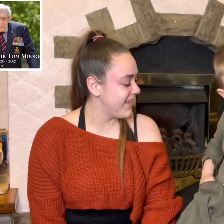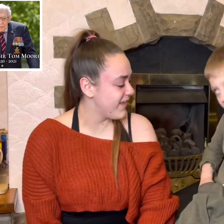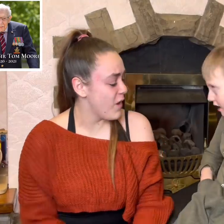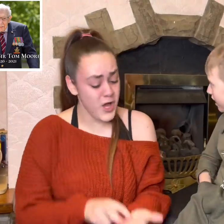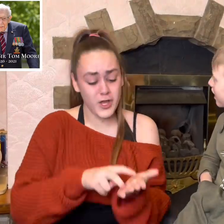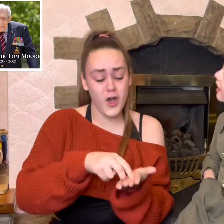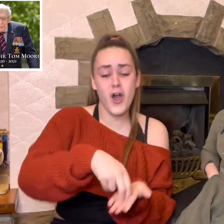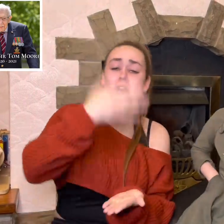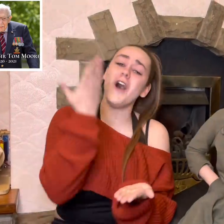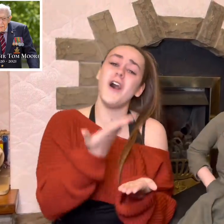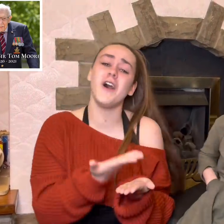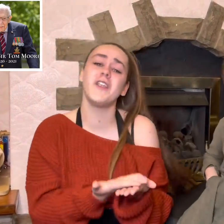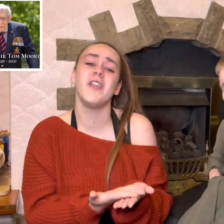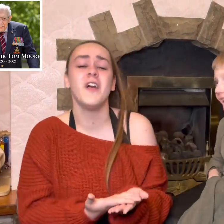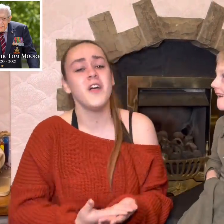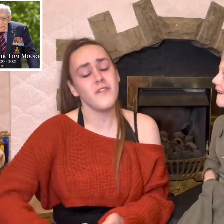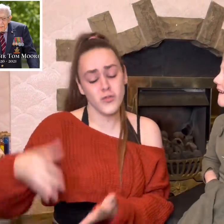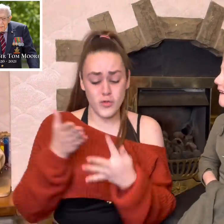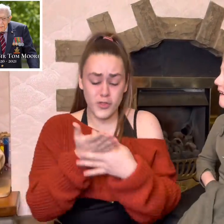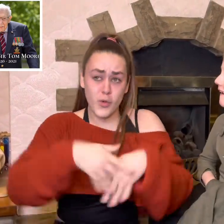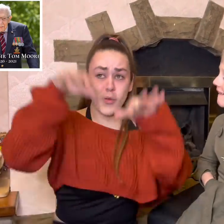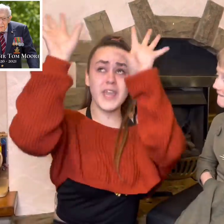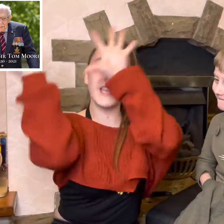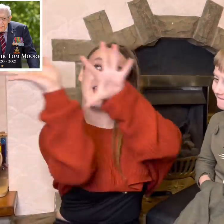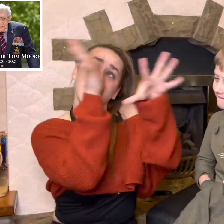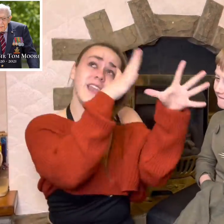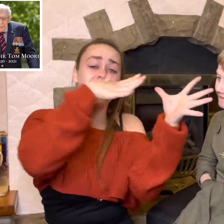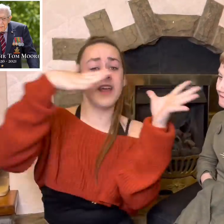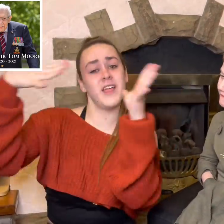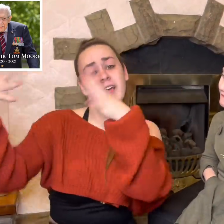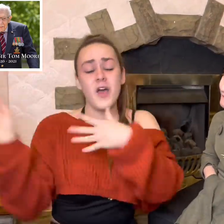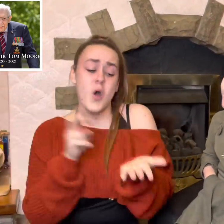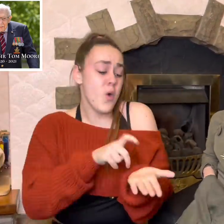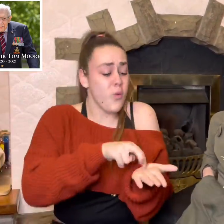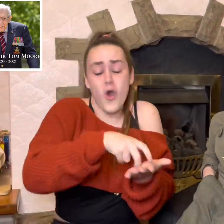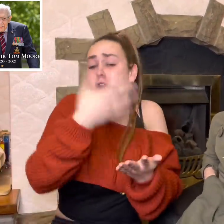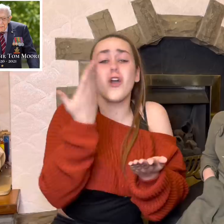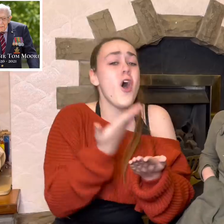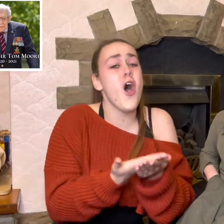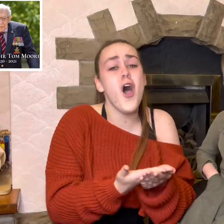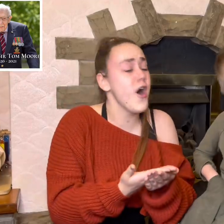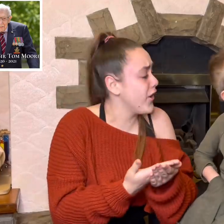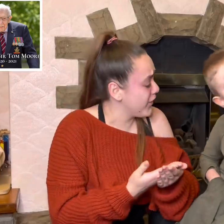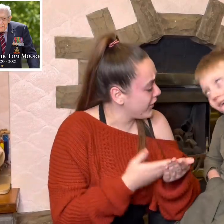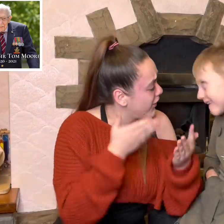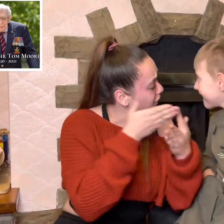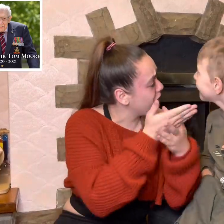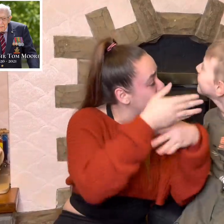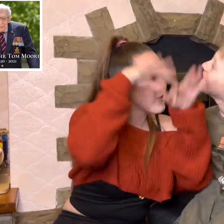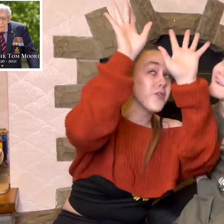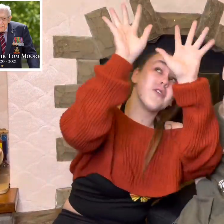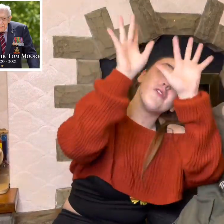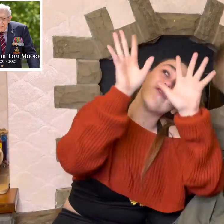Walk on through the wind, walk on through the